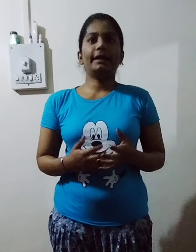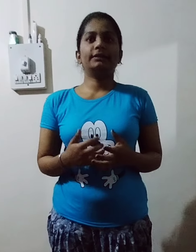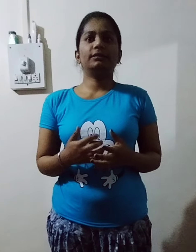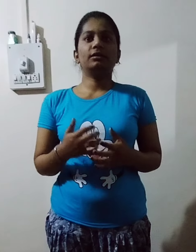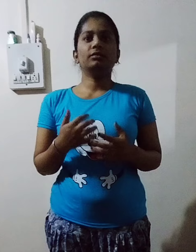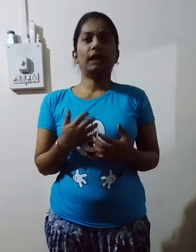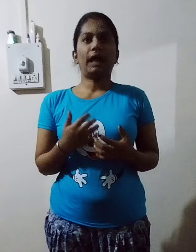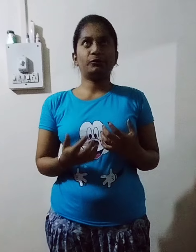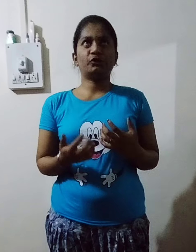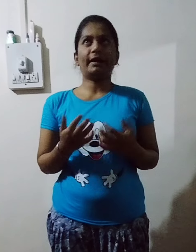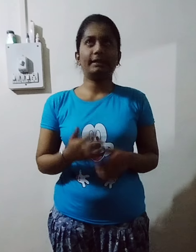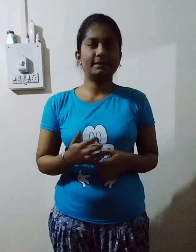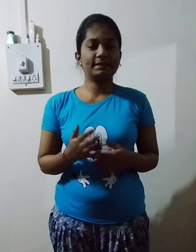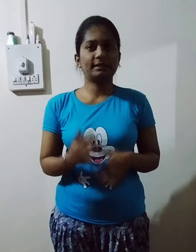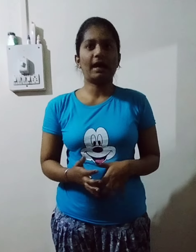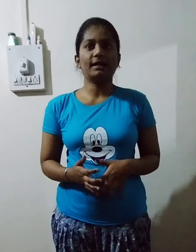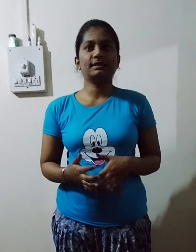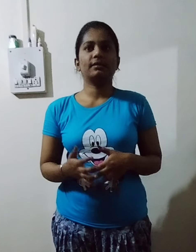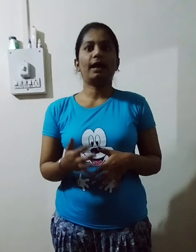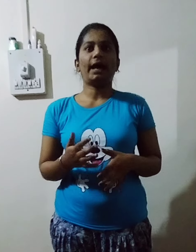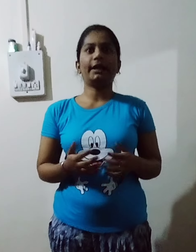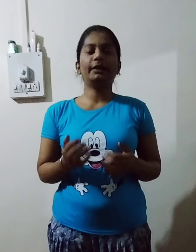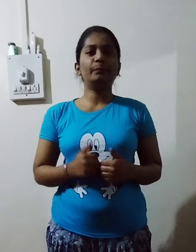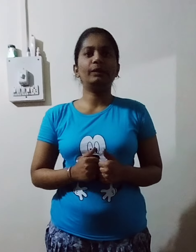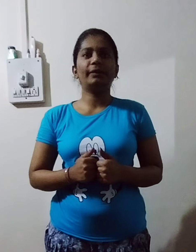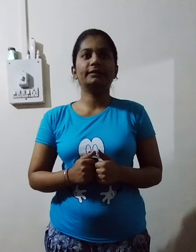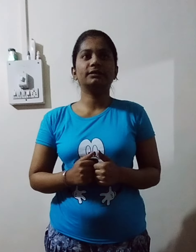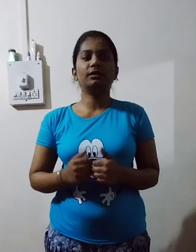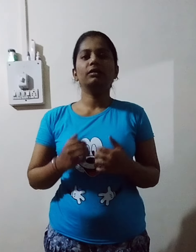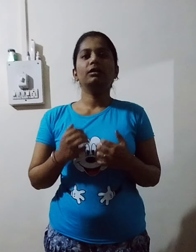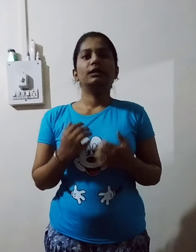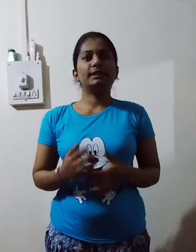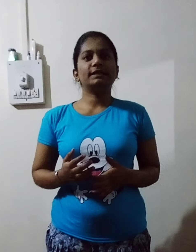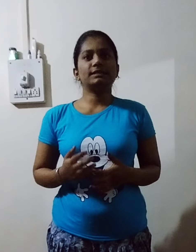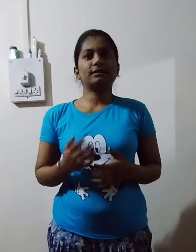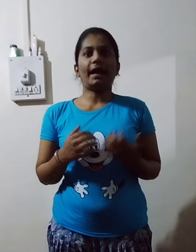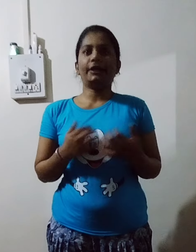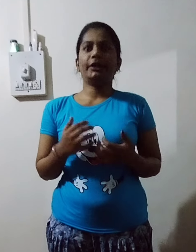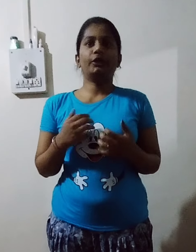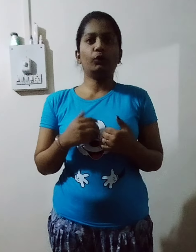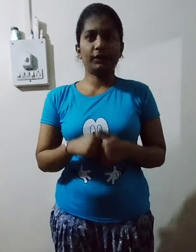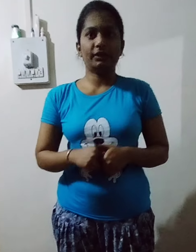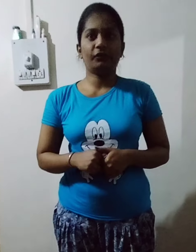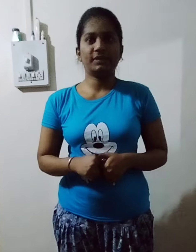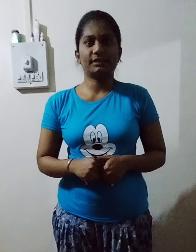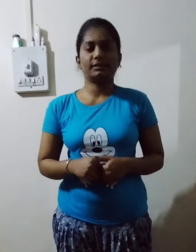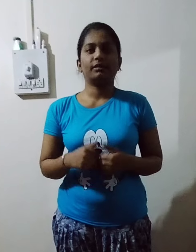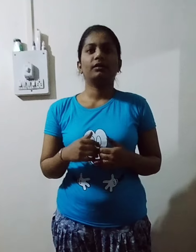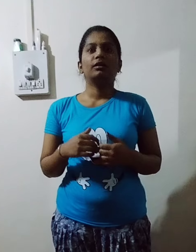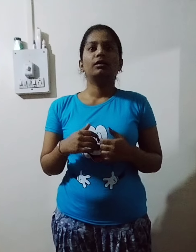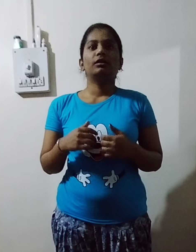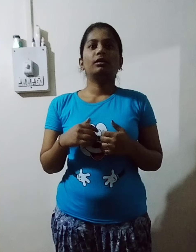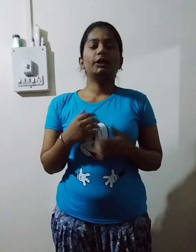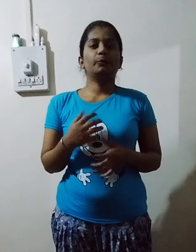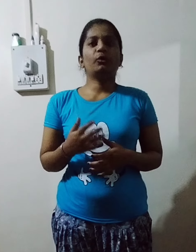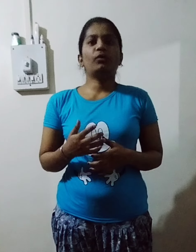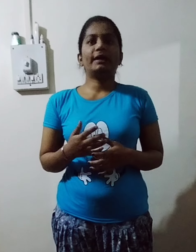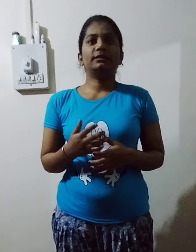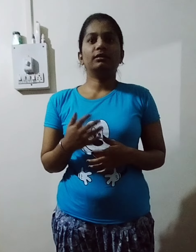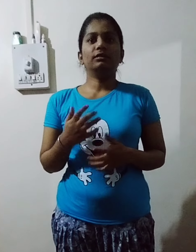the abstract list class and implement the list and DQ interfaces. It provides the